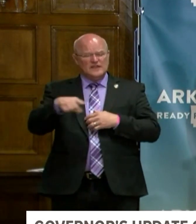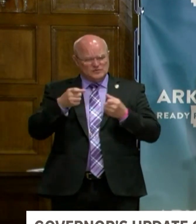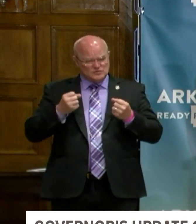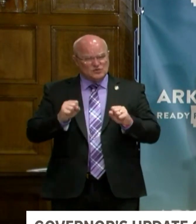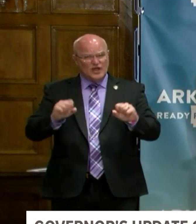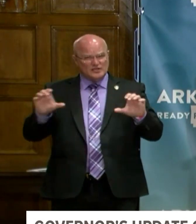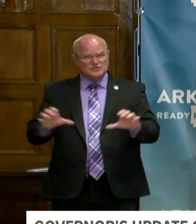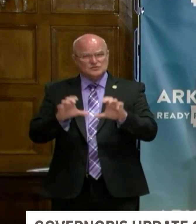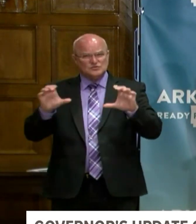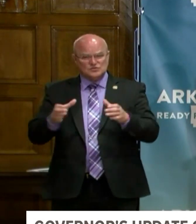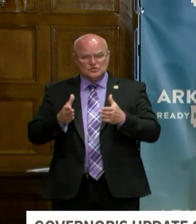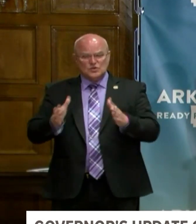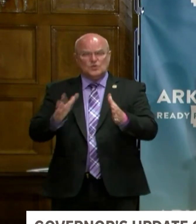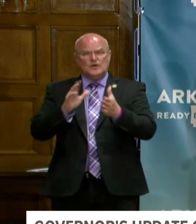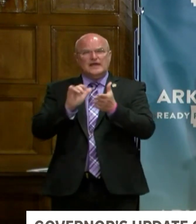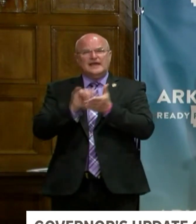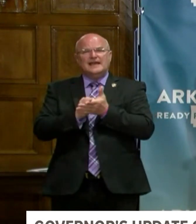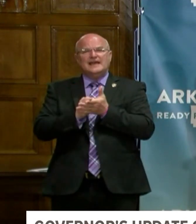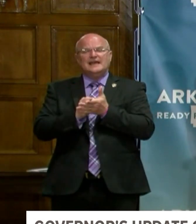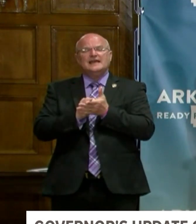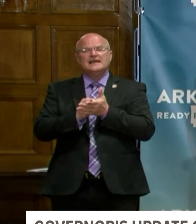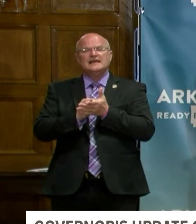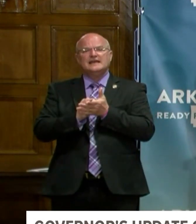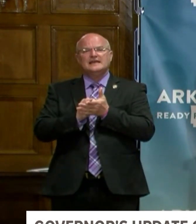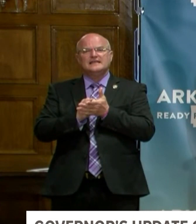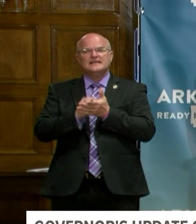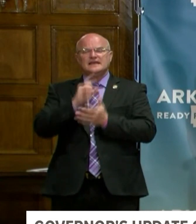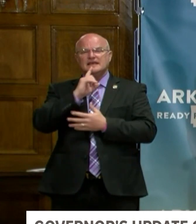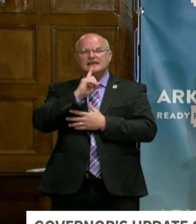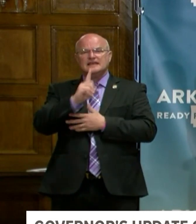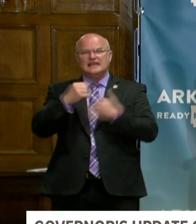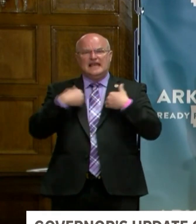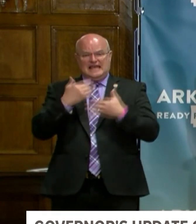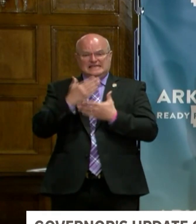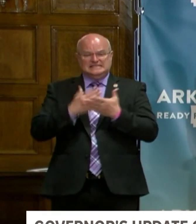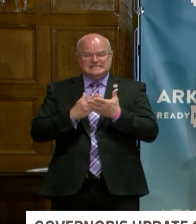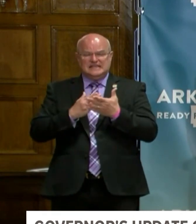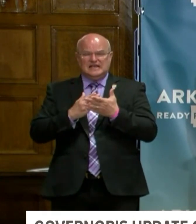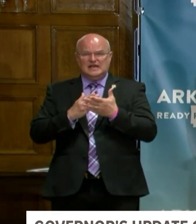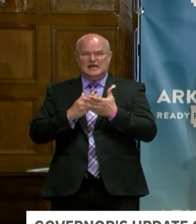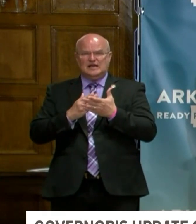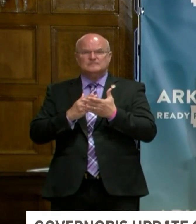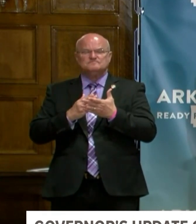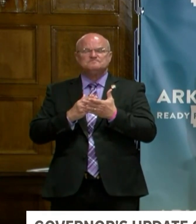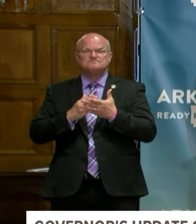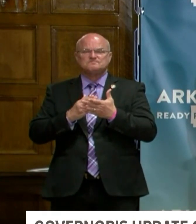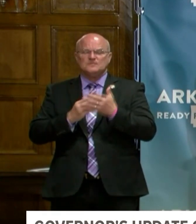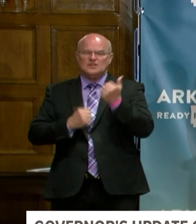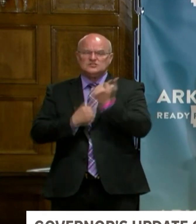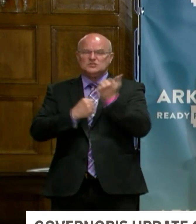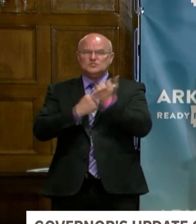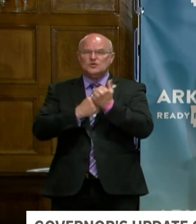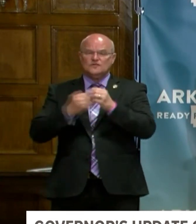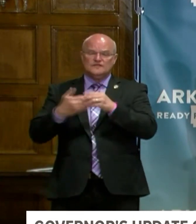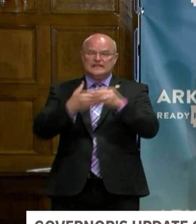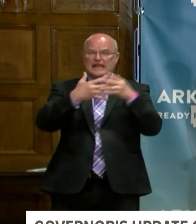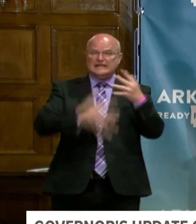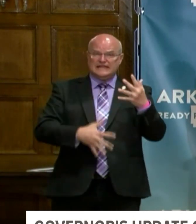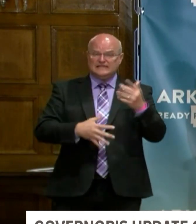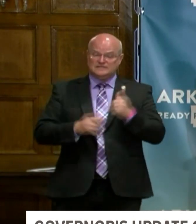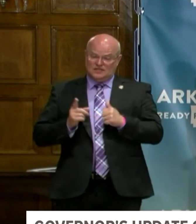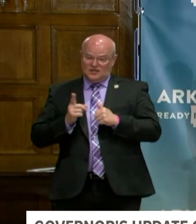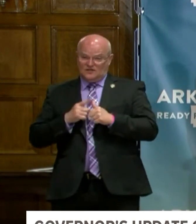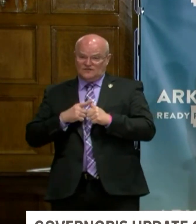were trying to do it in a way that has some bearing on the guidelines that we provide. The first